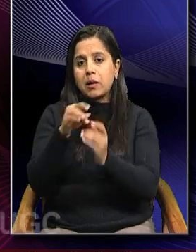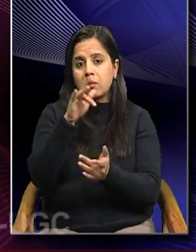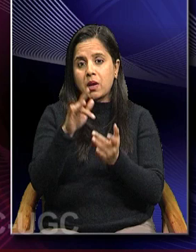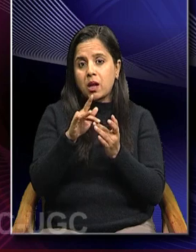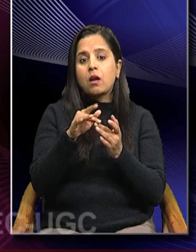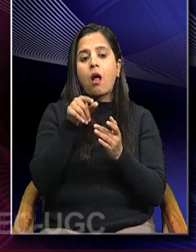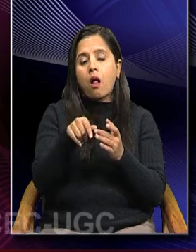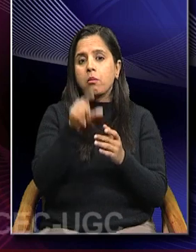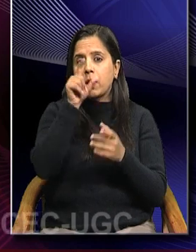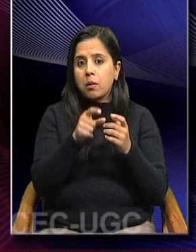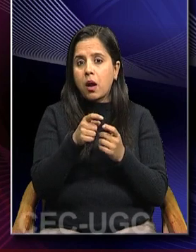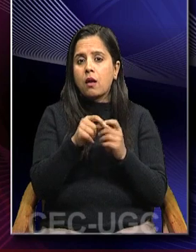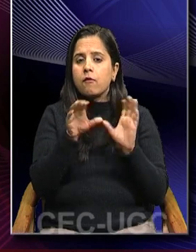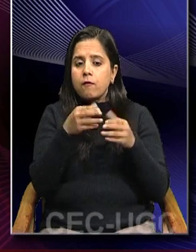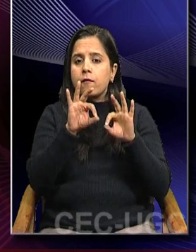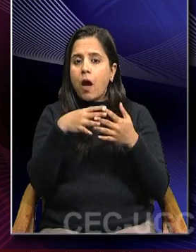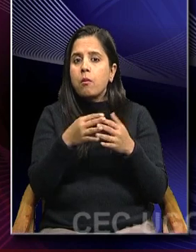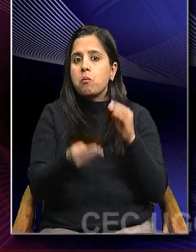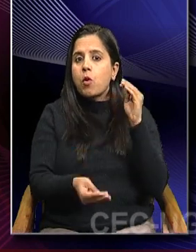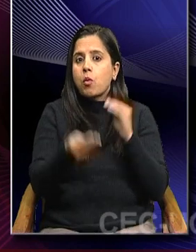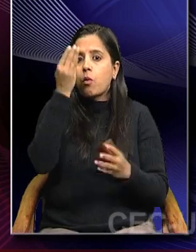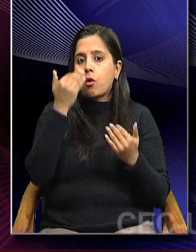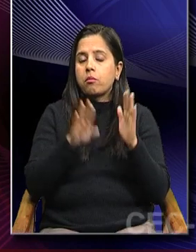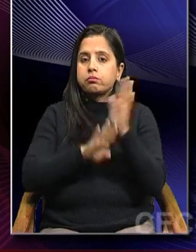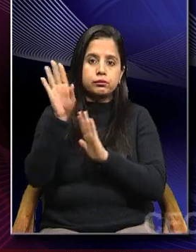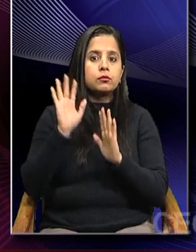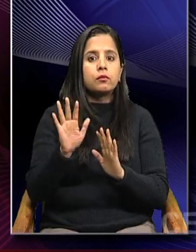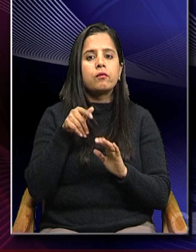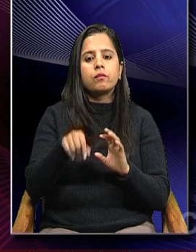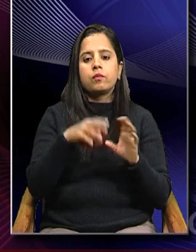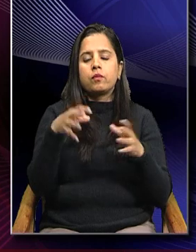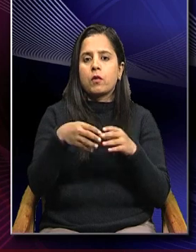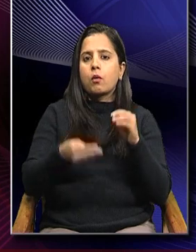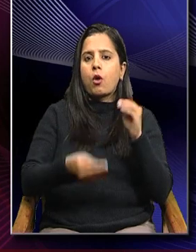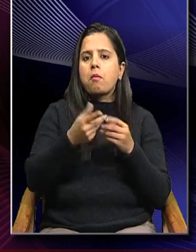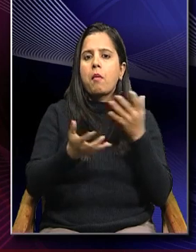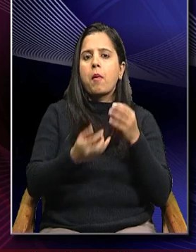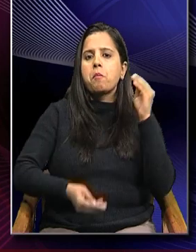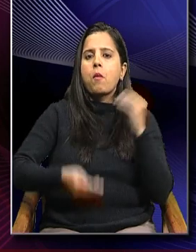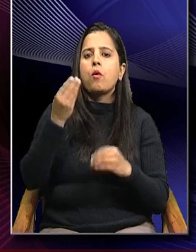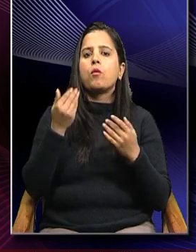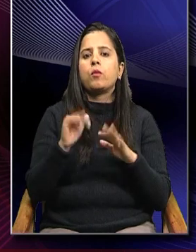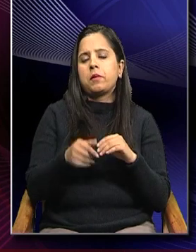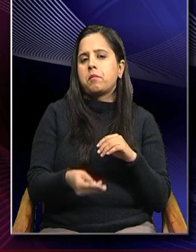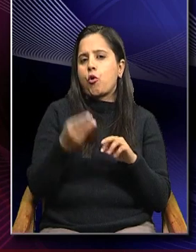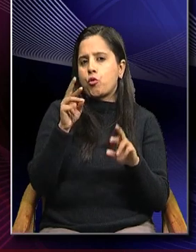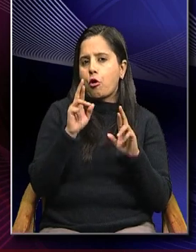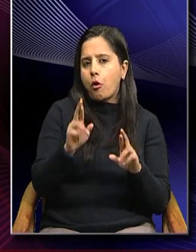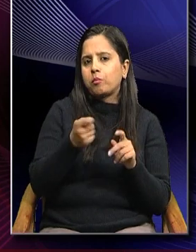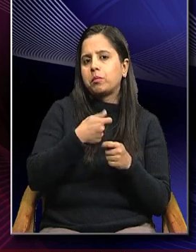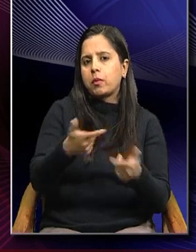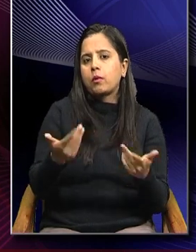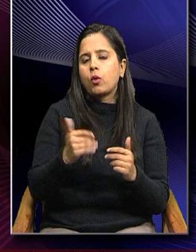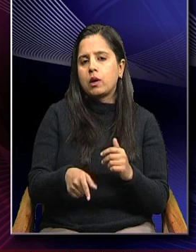customers. And this demographic has a growing purchasing power, and it is more likely to spend